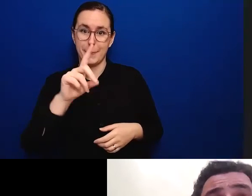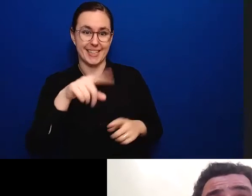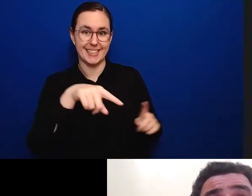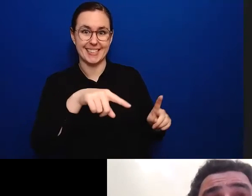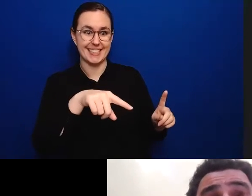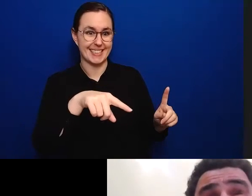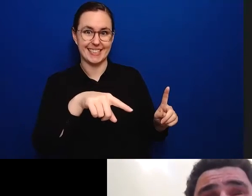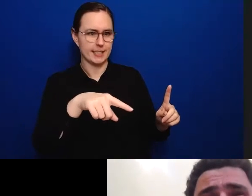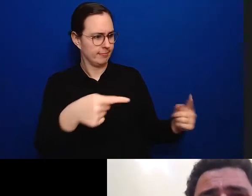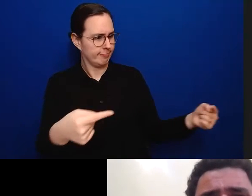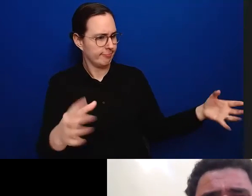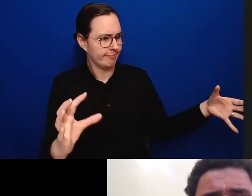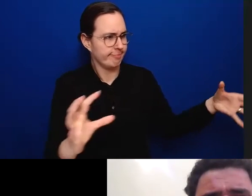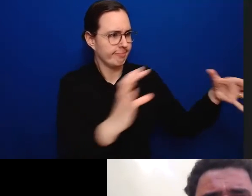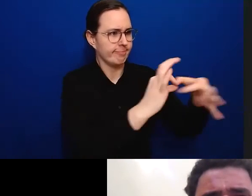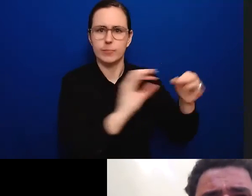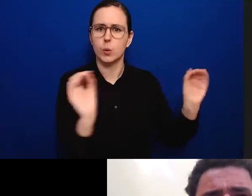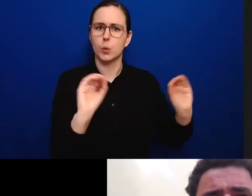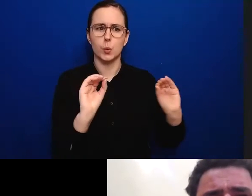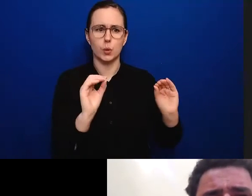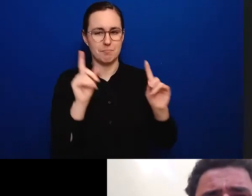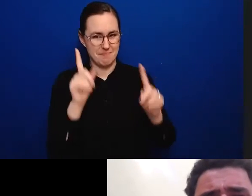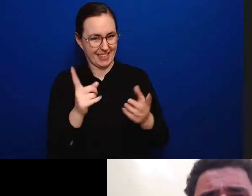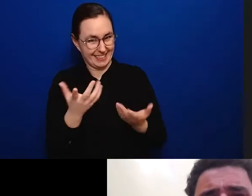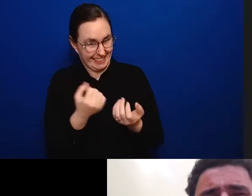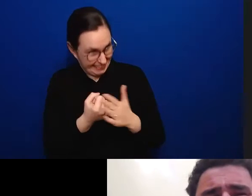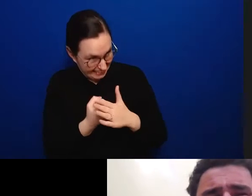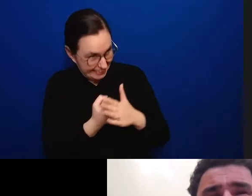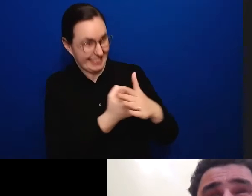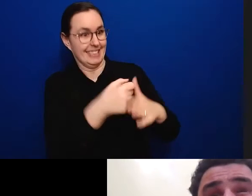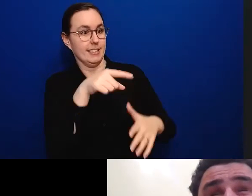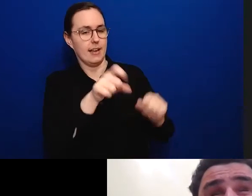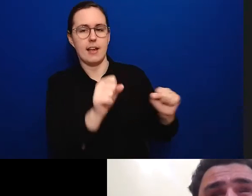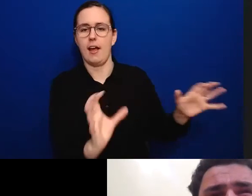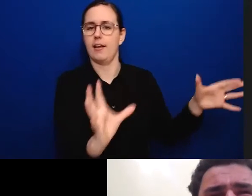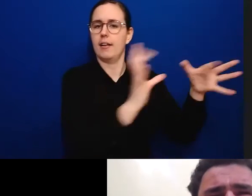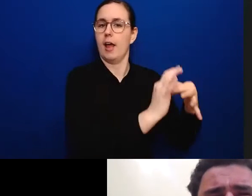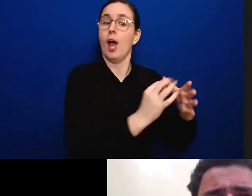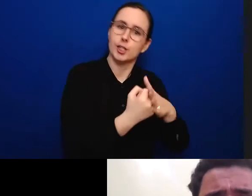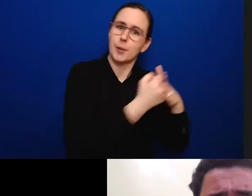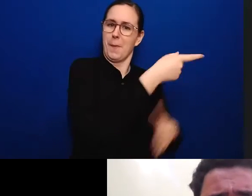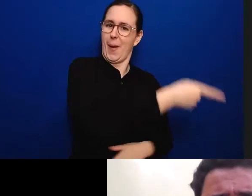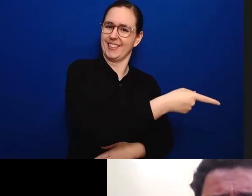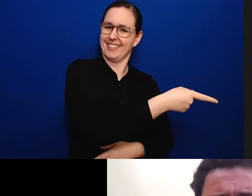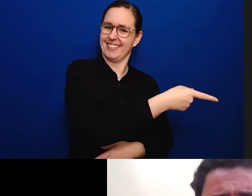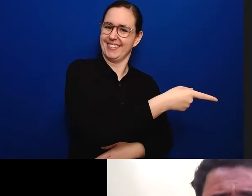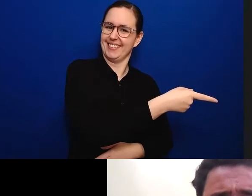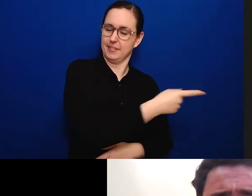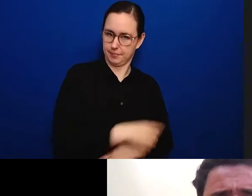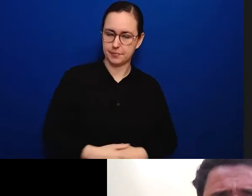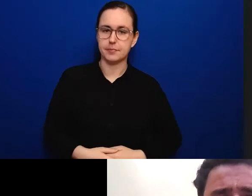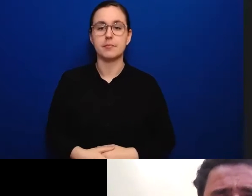the operationalization of the principle of leave no one behind and the movement principle, nothing about us without